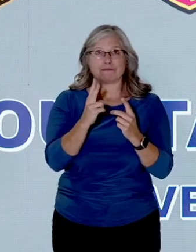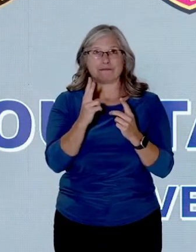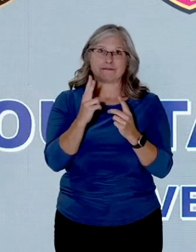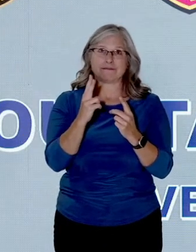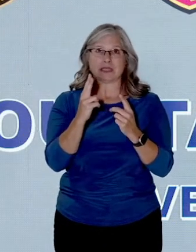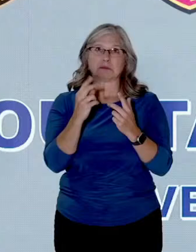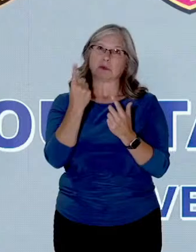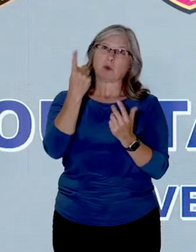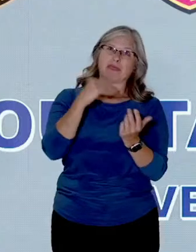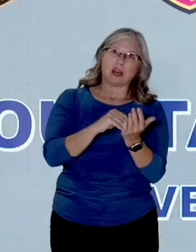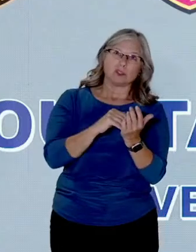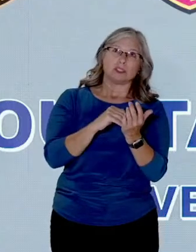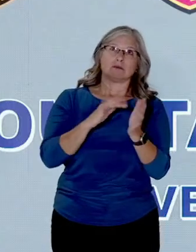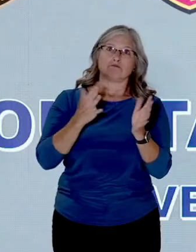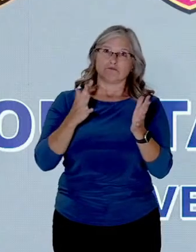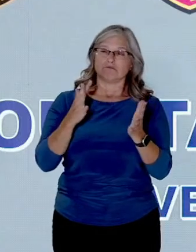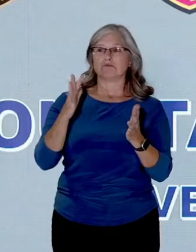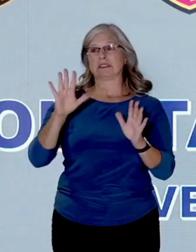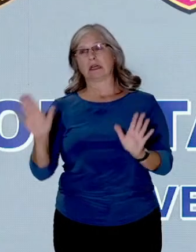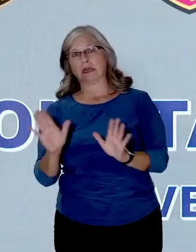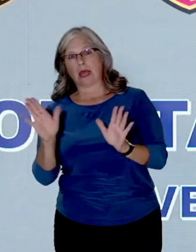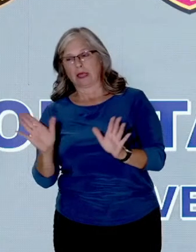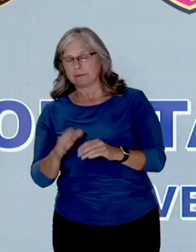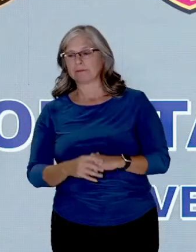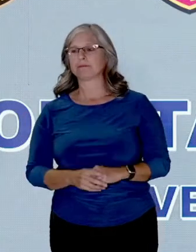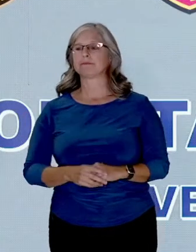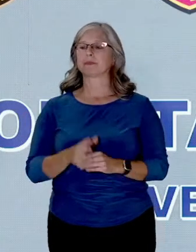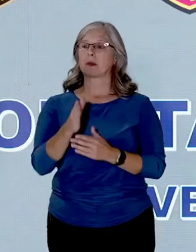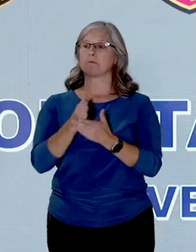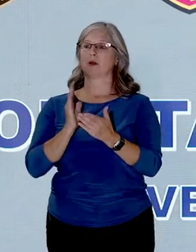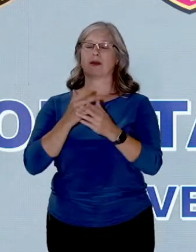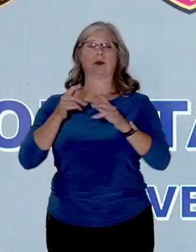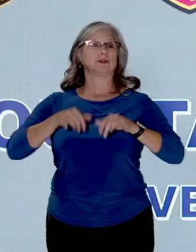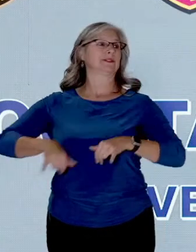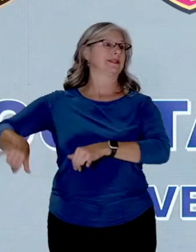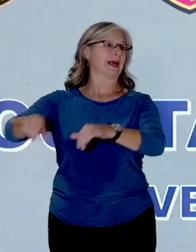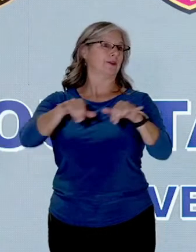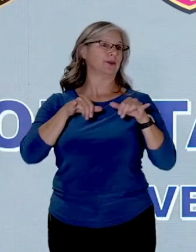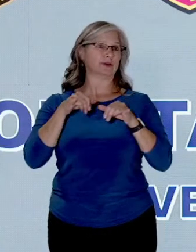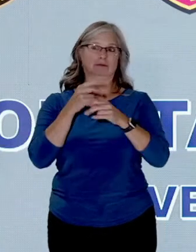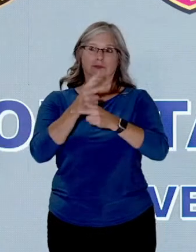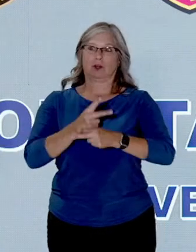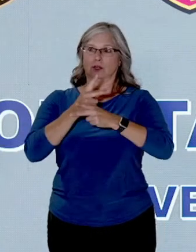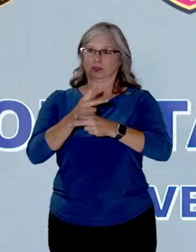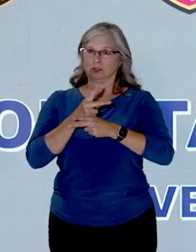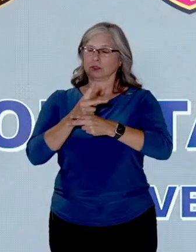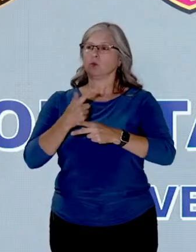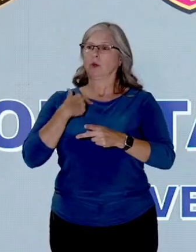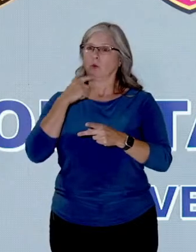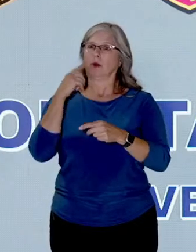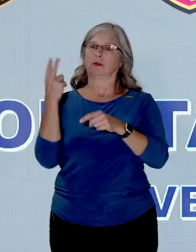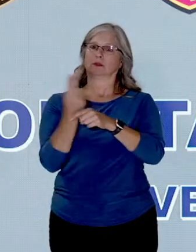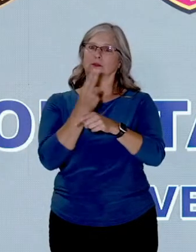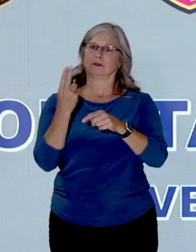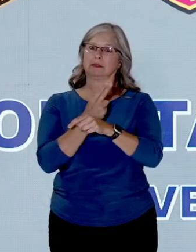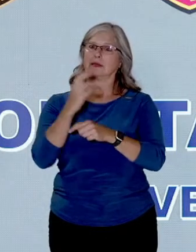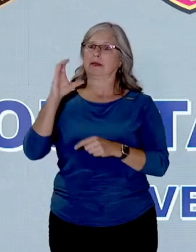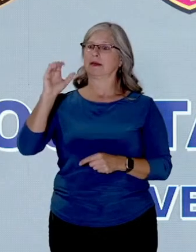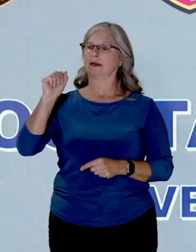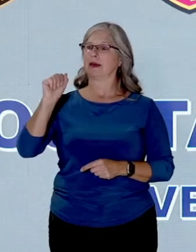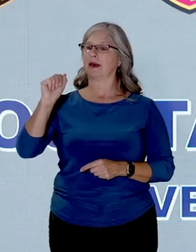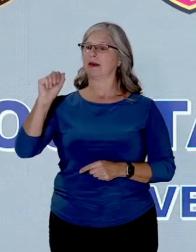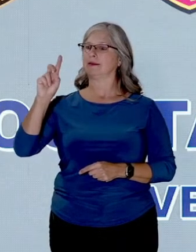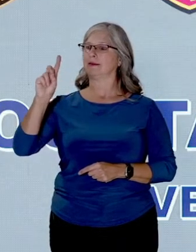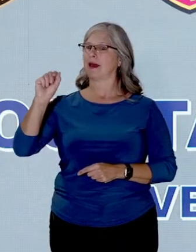tomorrow or Sunday. As part of our standard precautions, we're going to be deploying cadaver dogs in